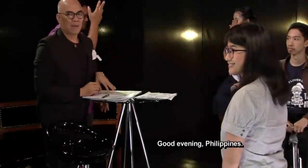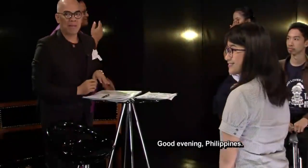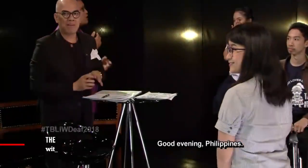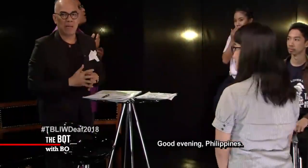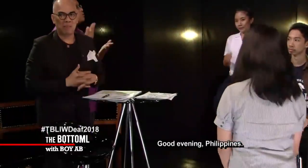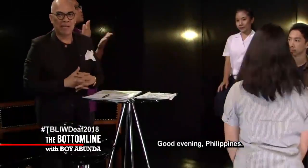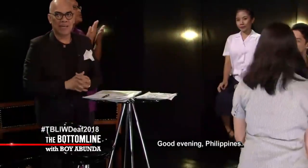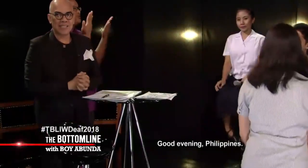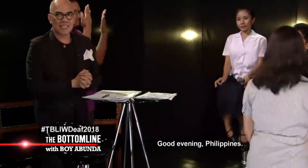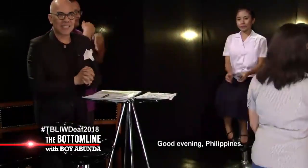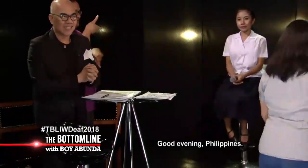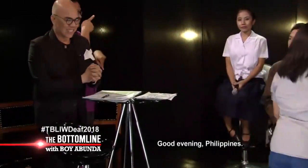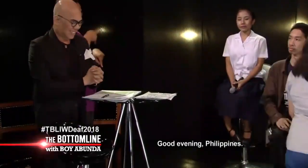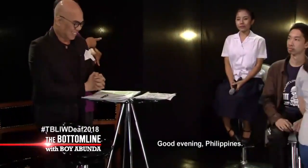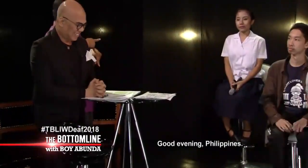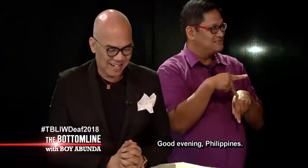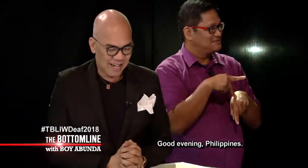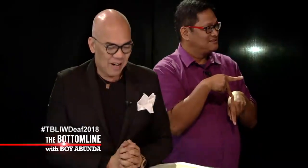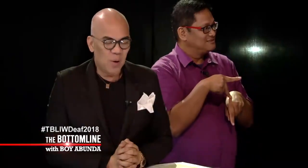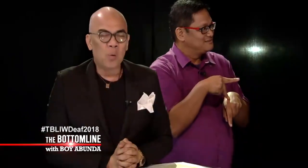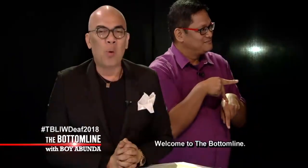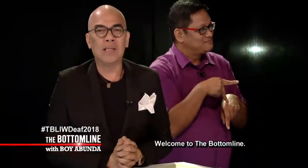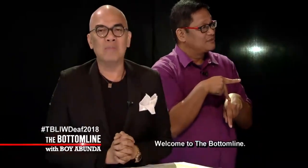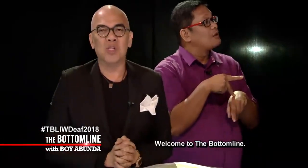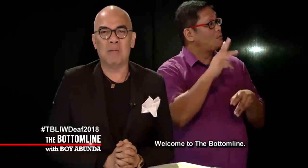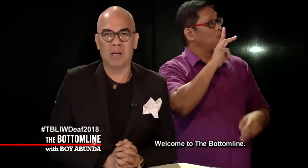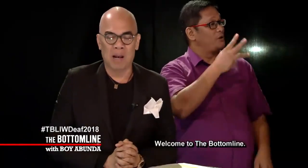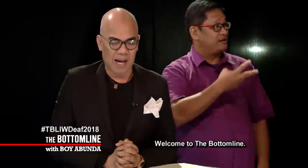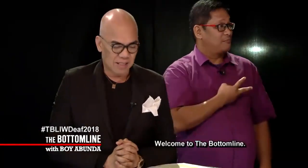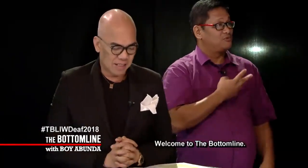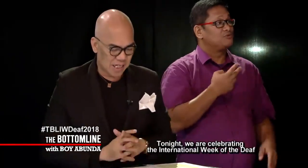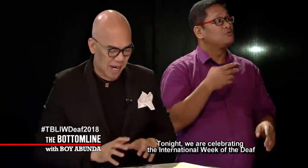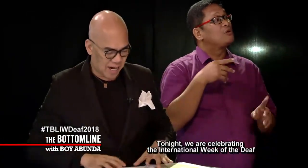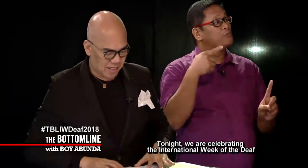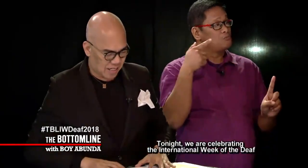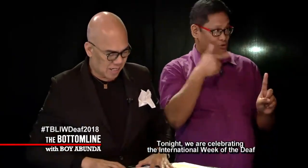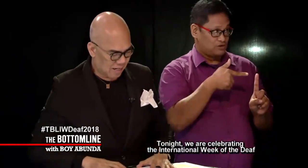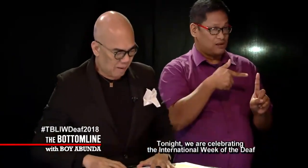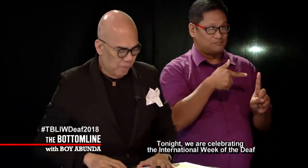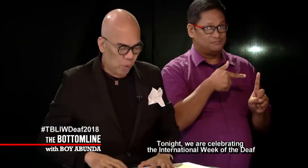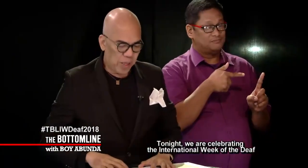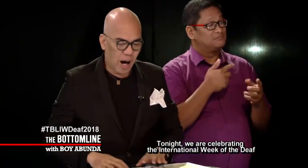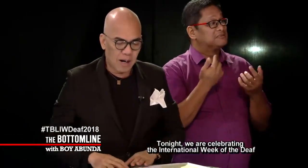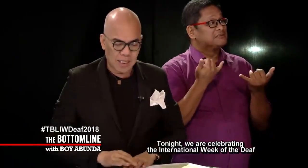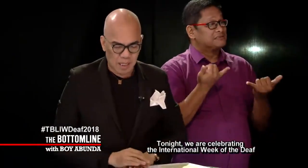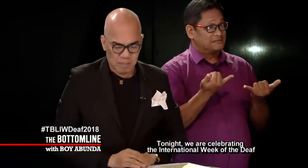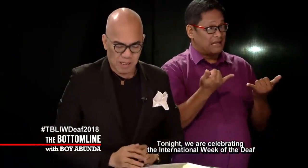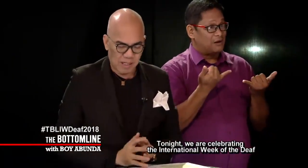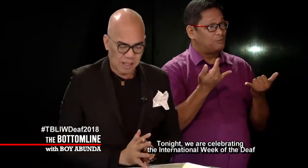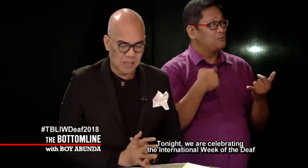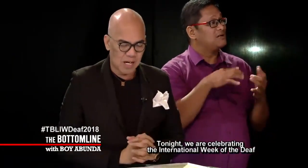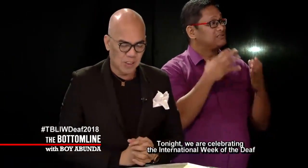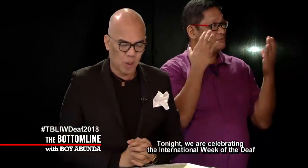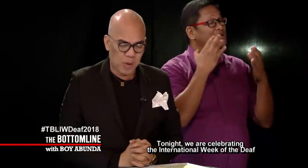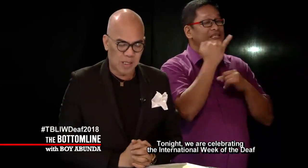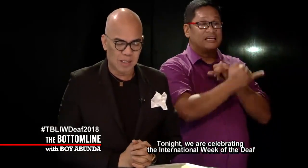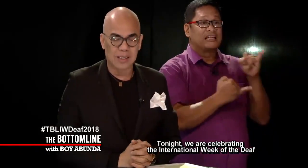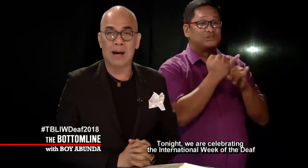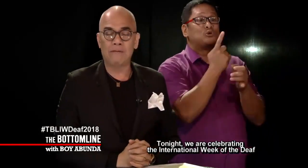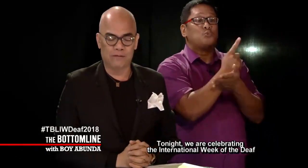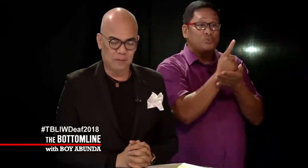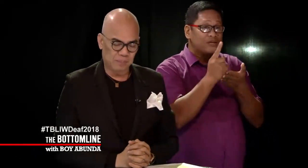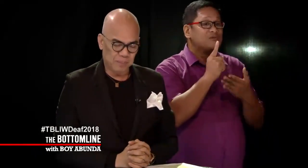Magandang gabi, Pilipinas. Welcome to the Bottom Line. Tonight, we are celebrating the International Week